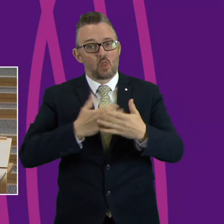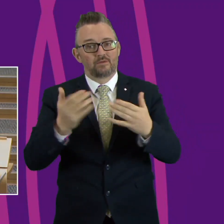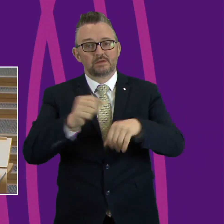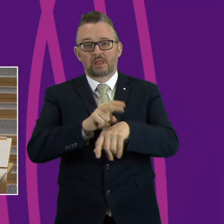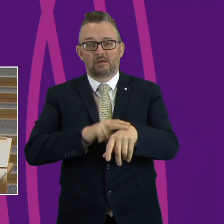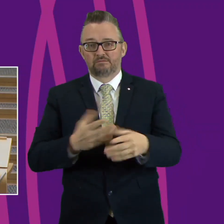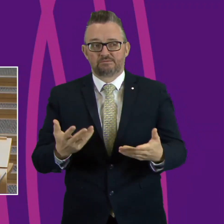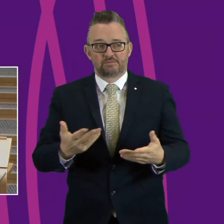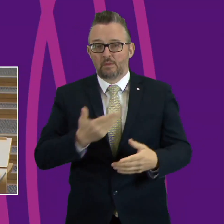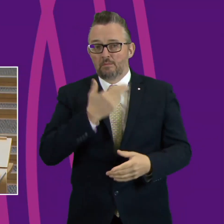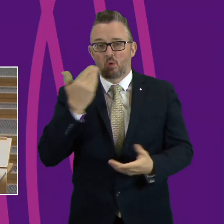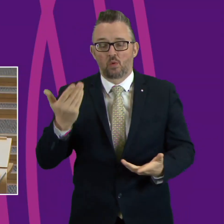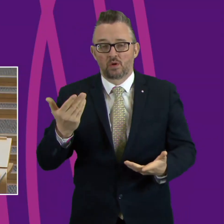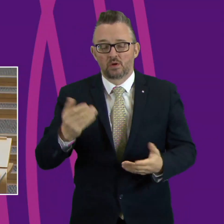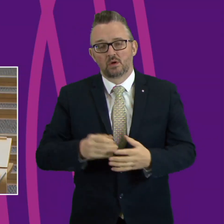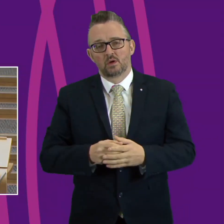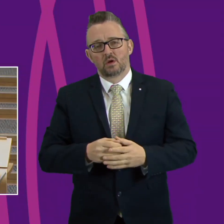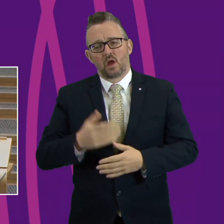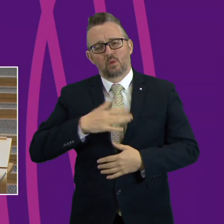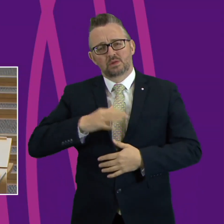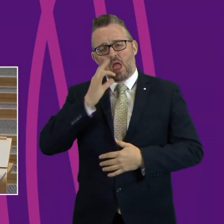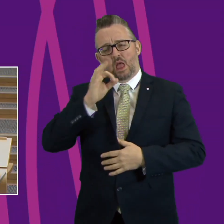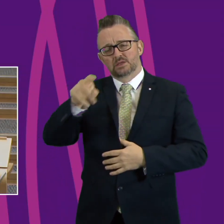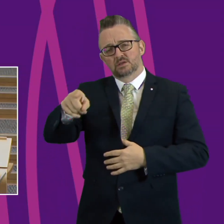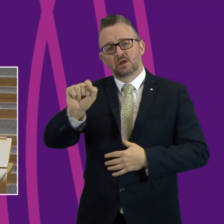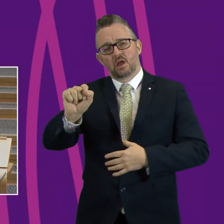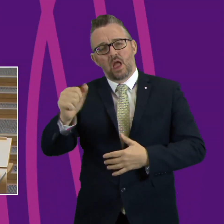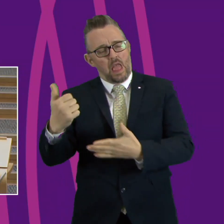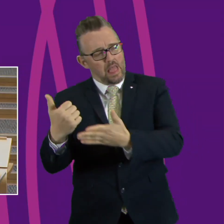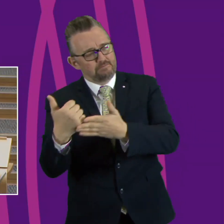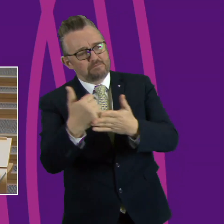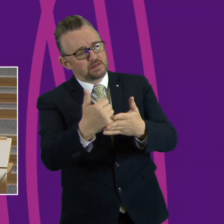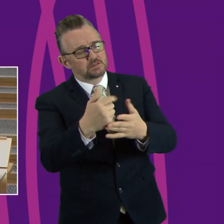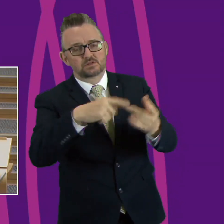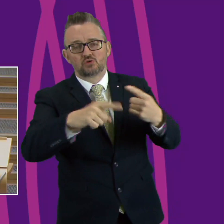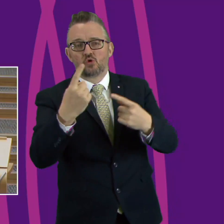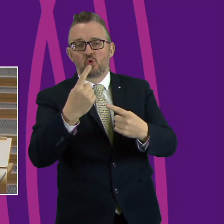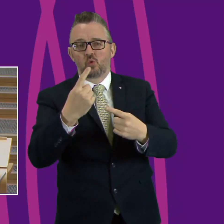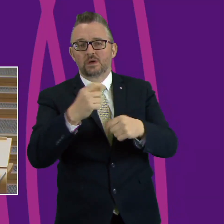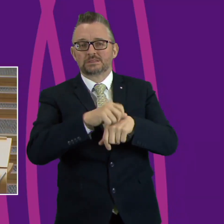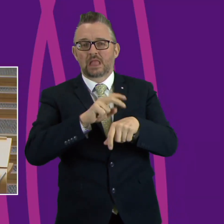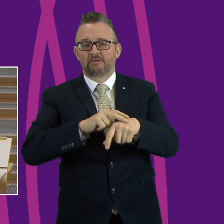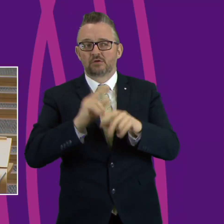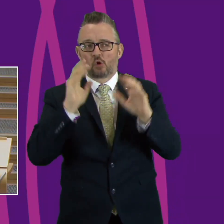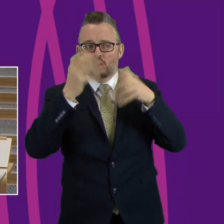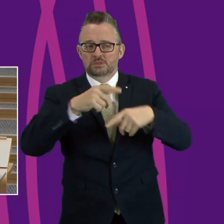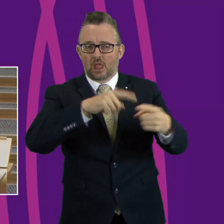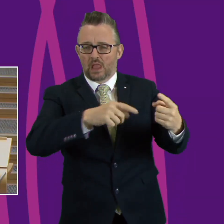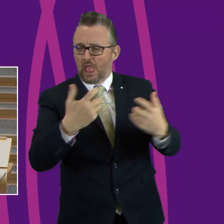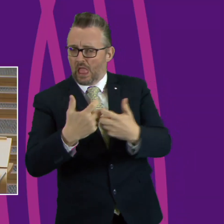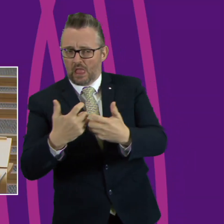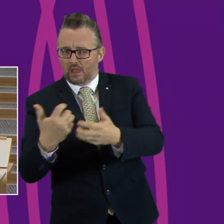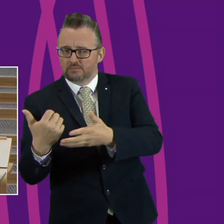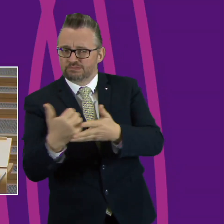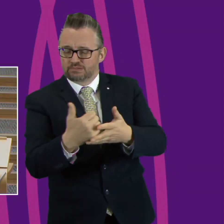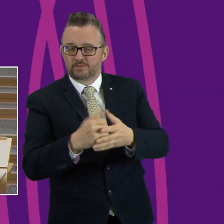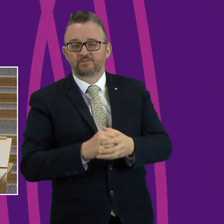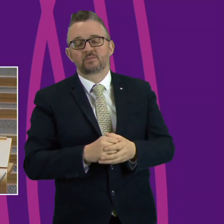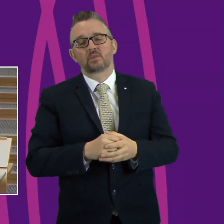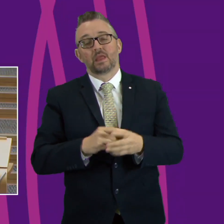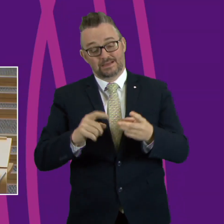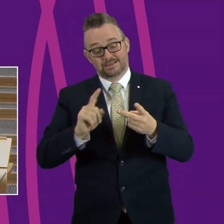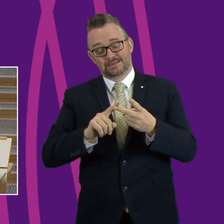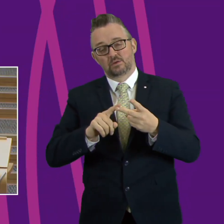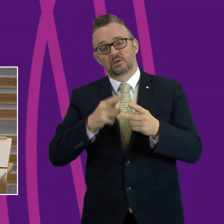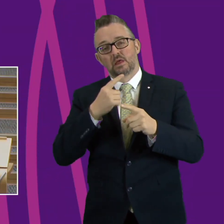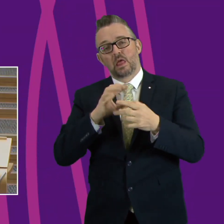workers? What is her advice to those workers who remain concerned? And can I ask on the issue of testing, Can she give us